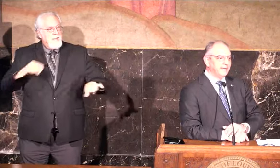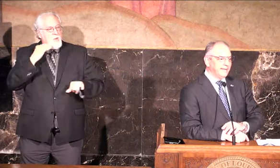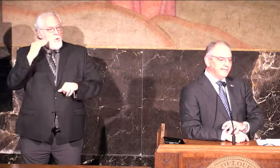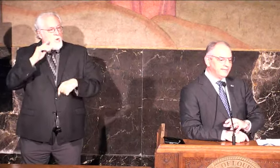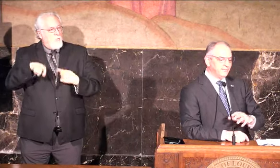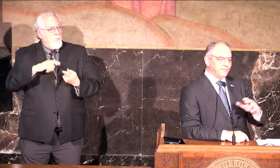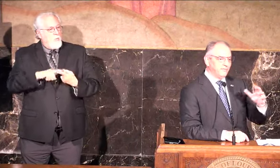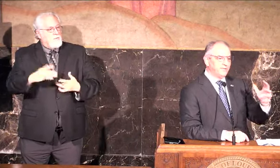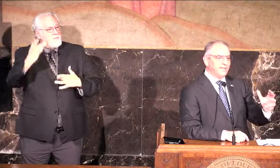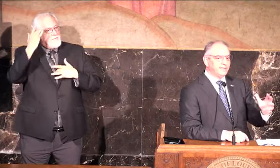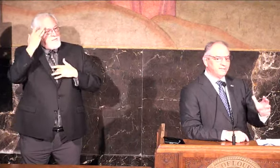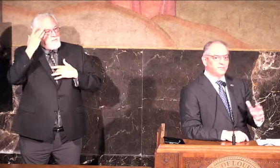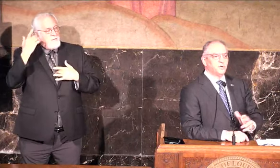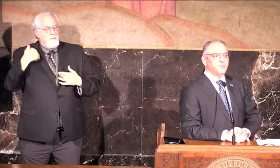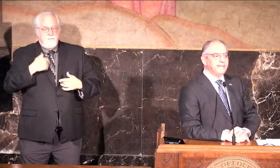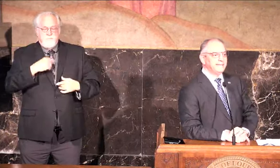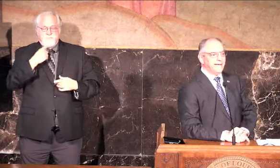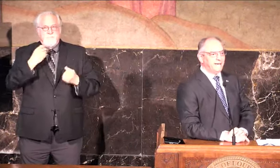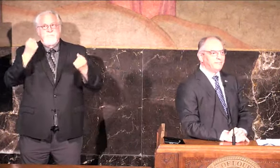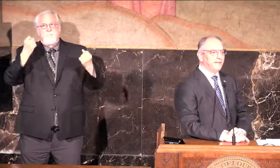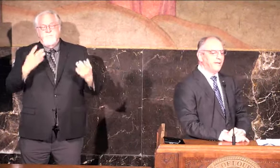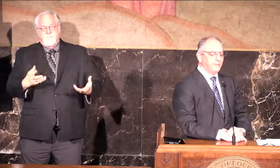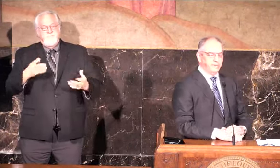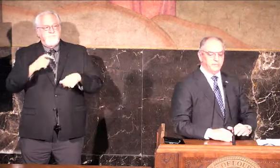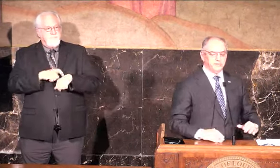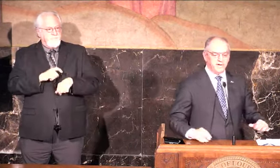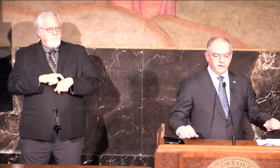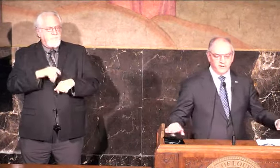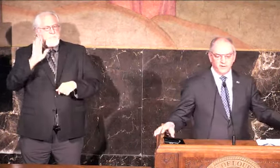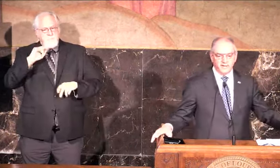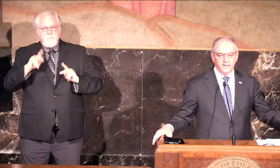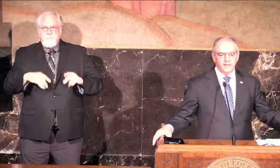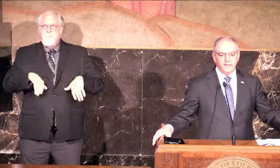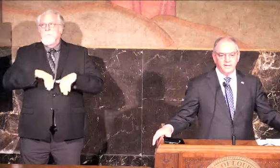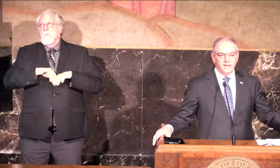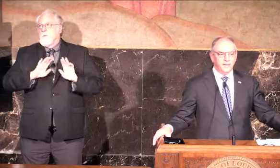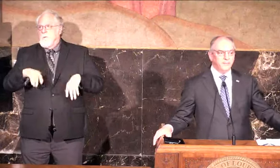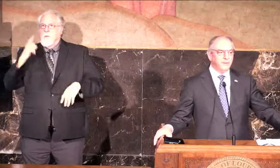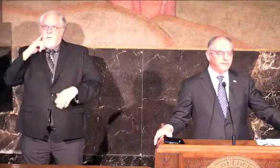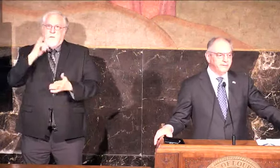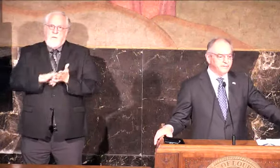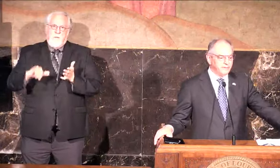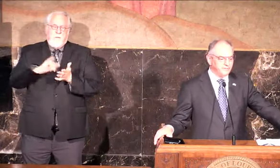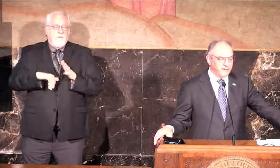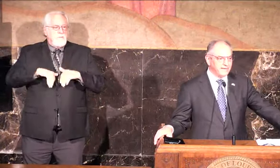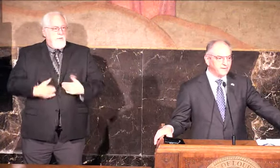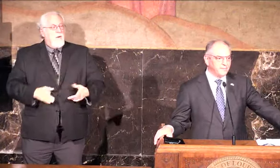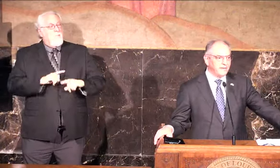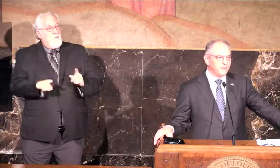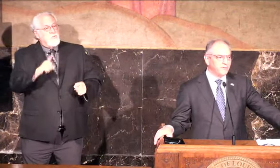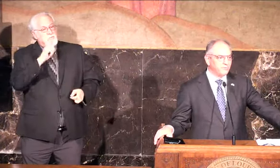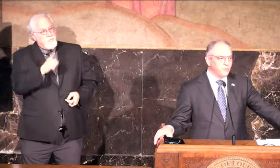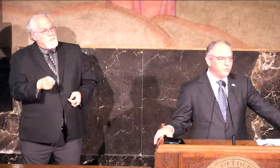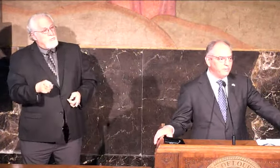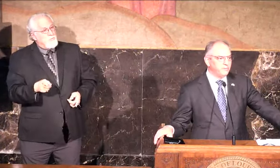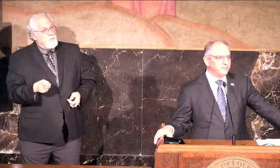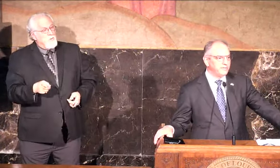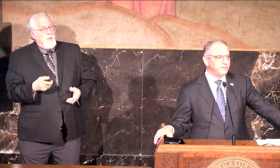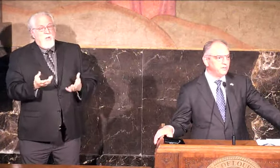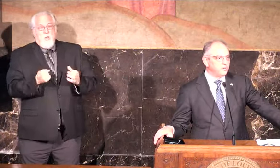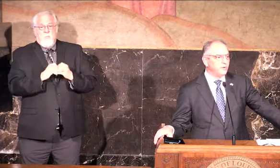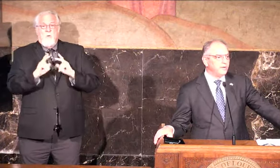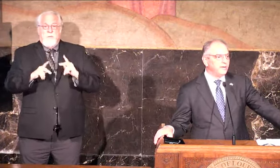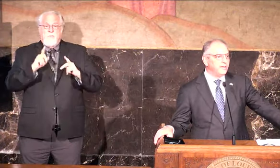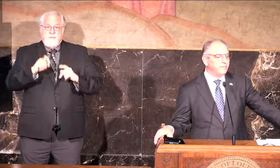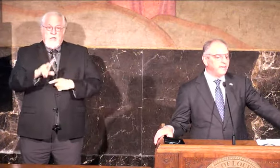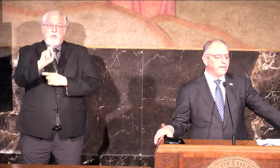mean, we've said it so many times, and I know people are tired of hearing it, but the simple fact of the matter is more people need